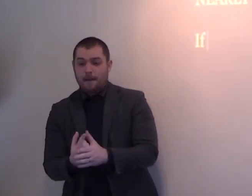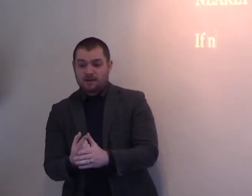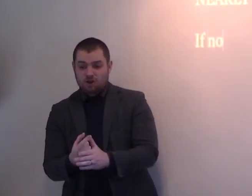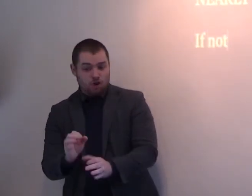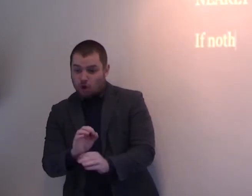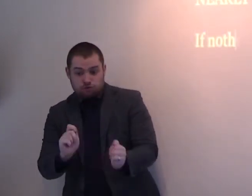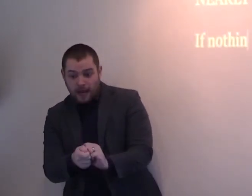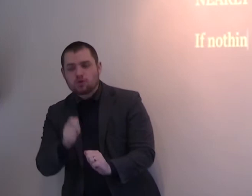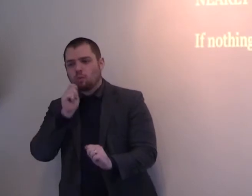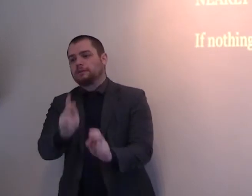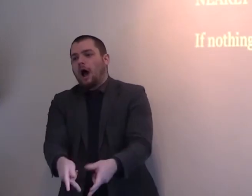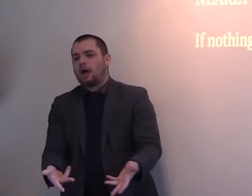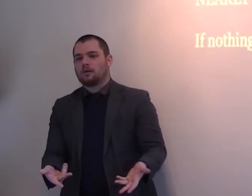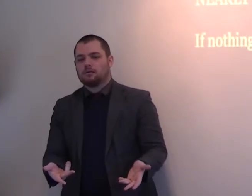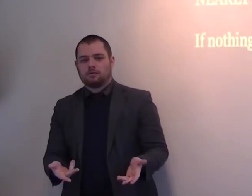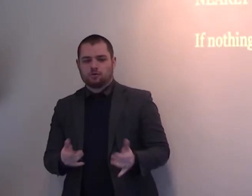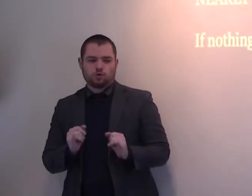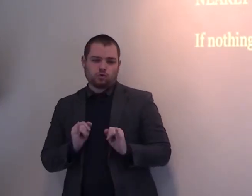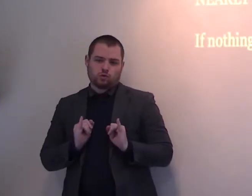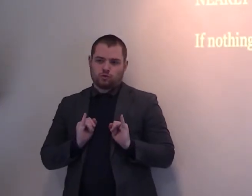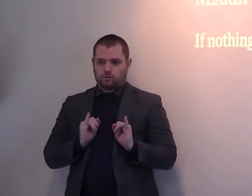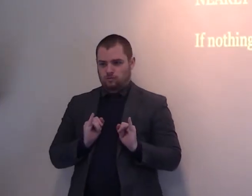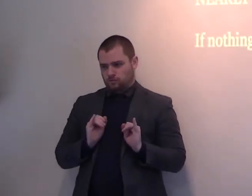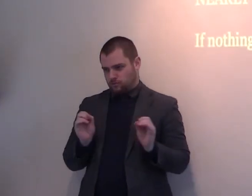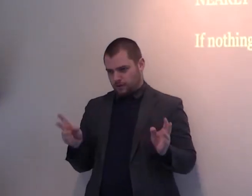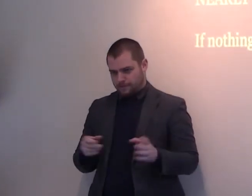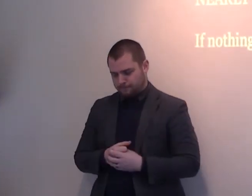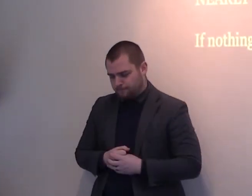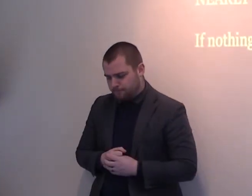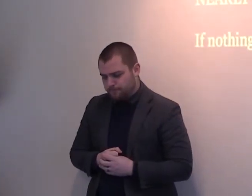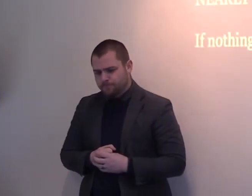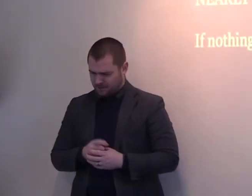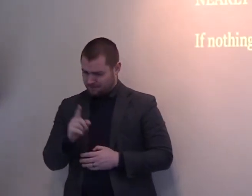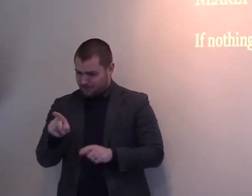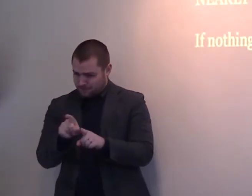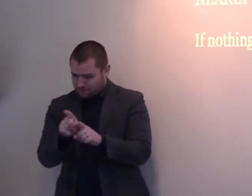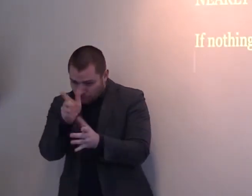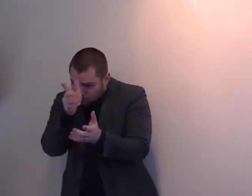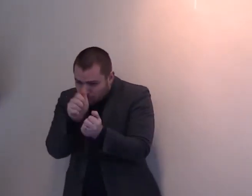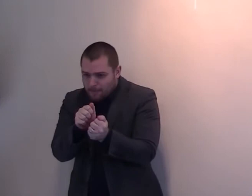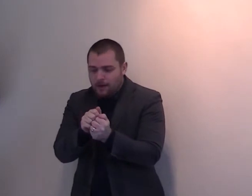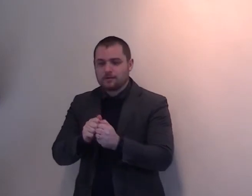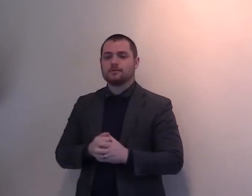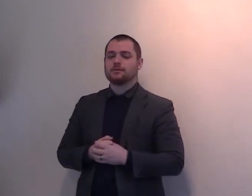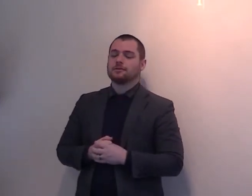church. But we also remember that the Lord has written